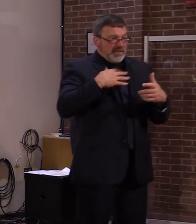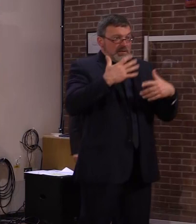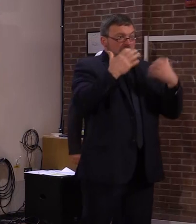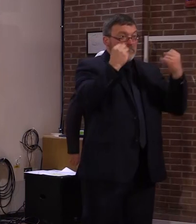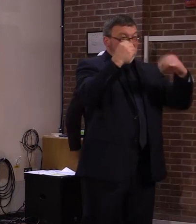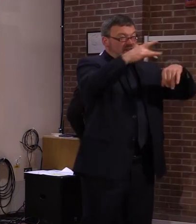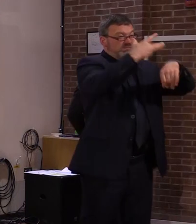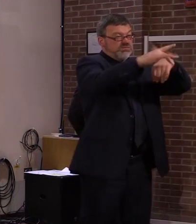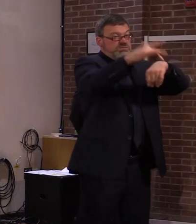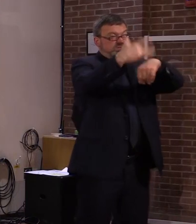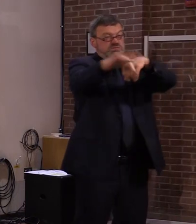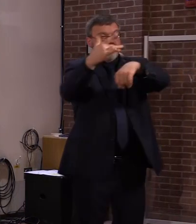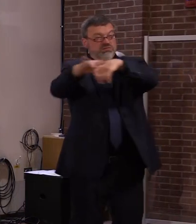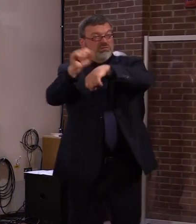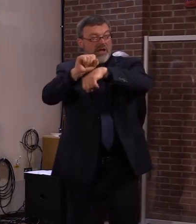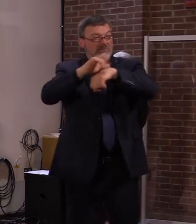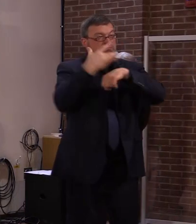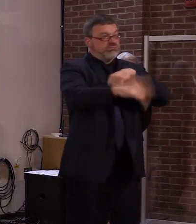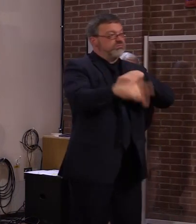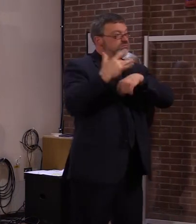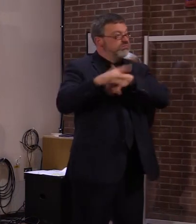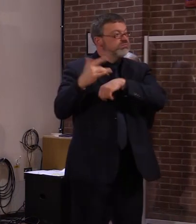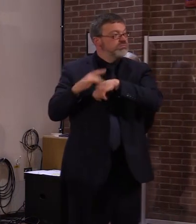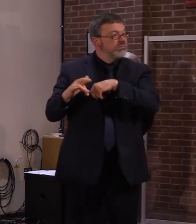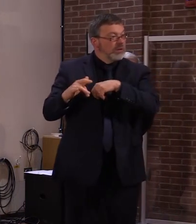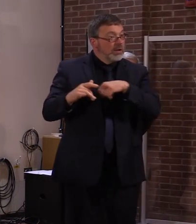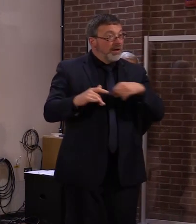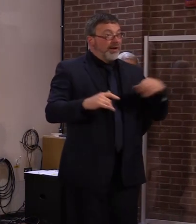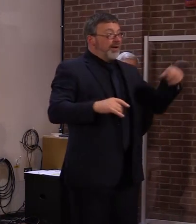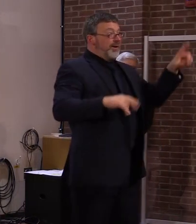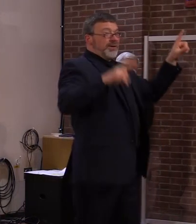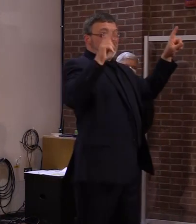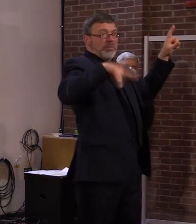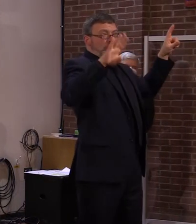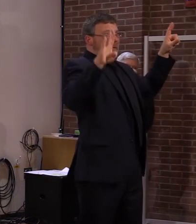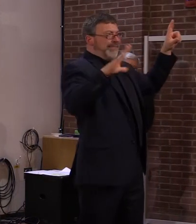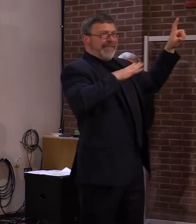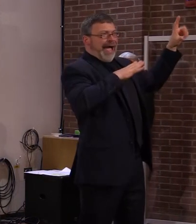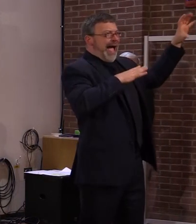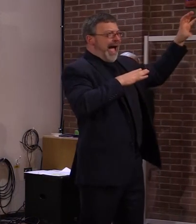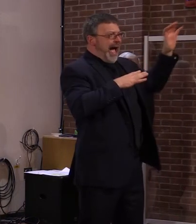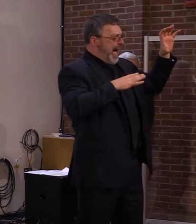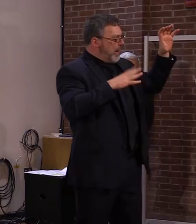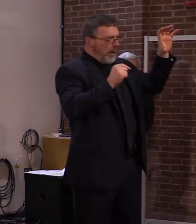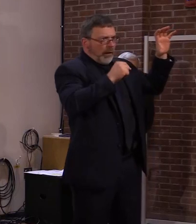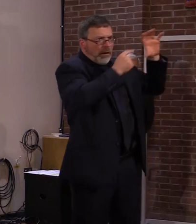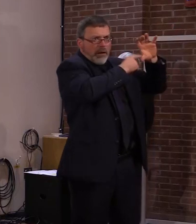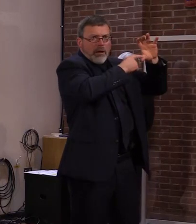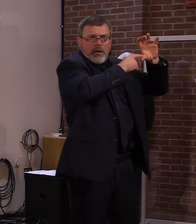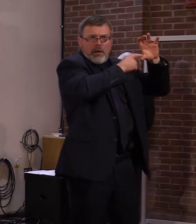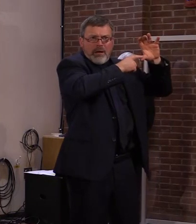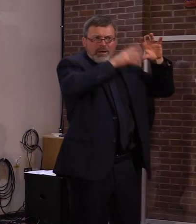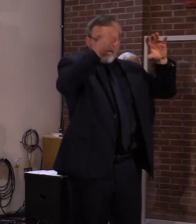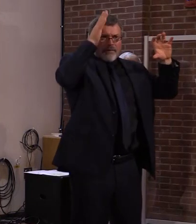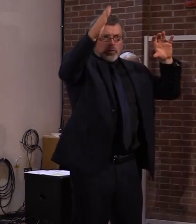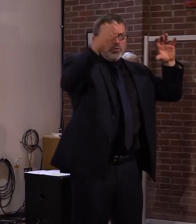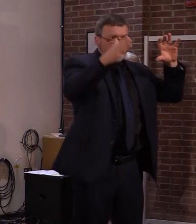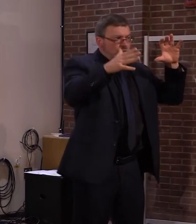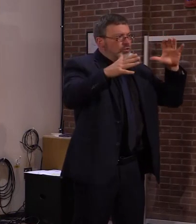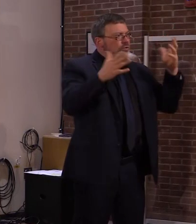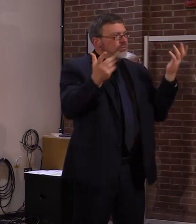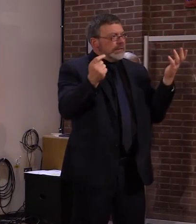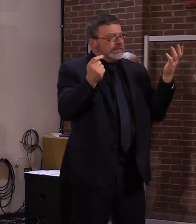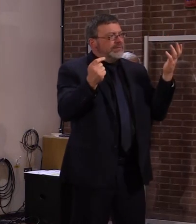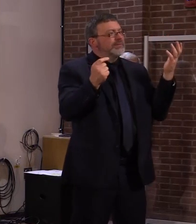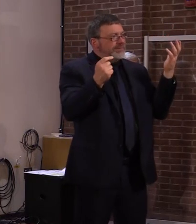while it's going to be essential to our future and could be very effective for all 14